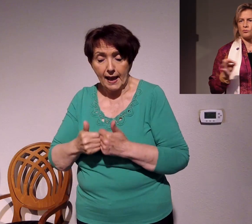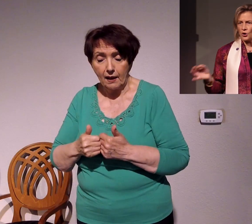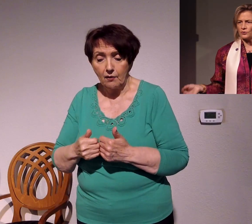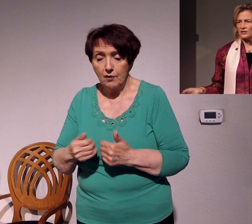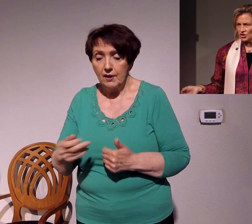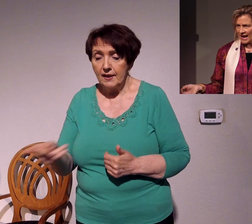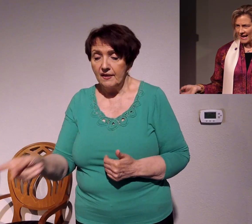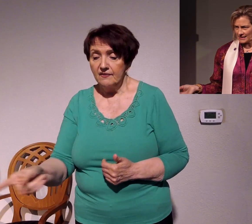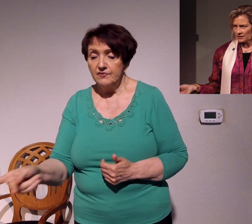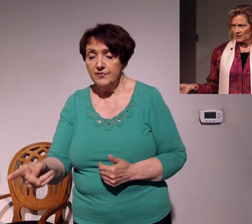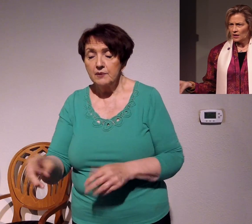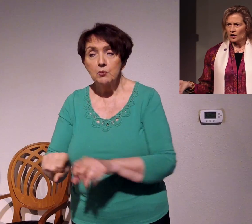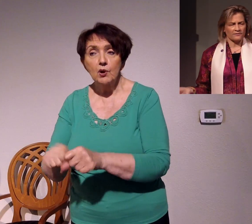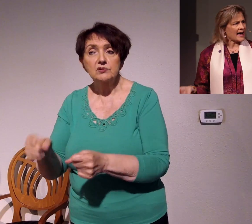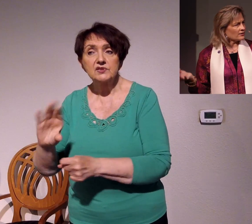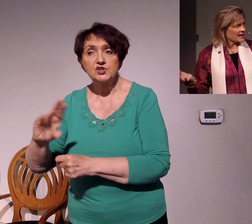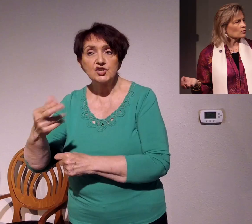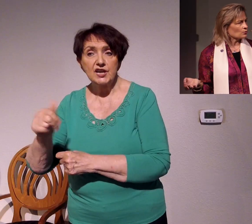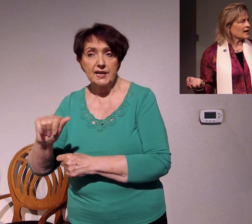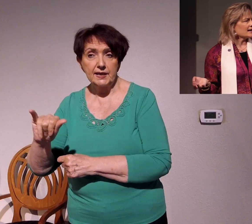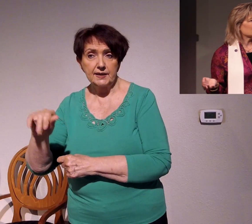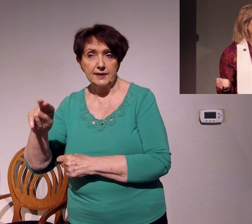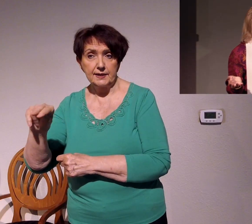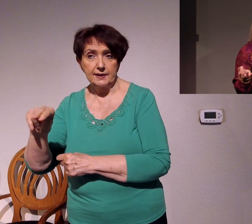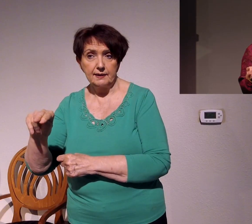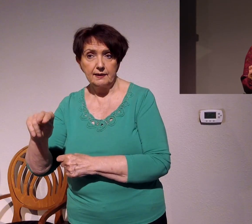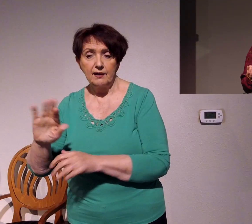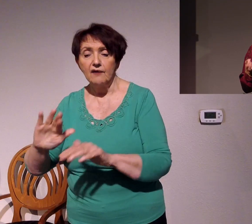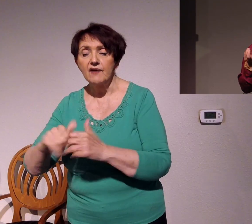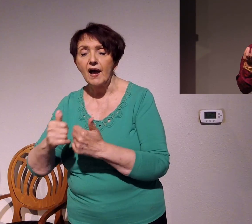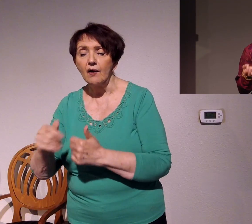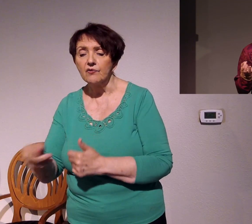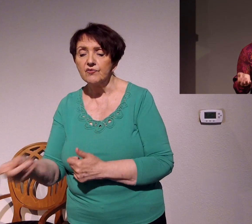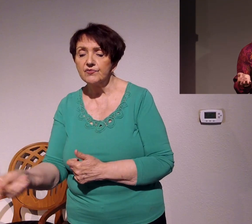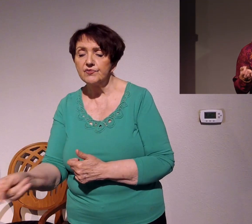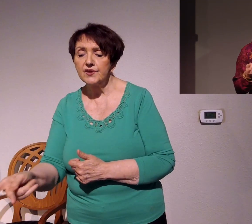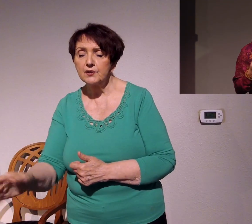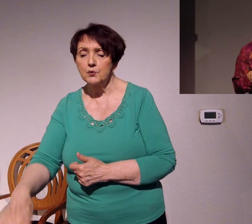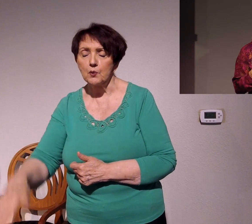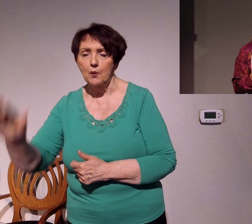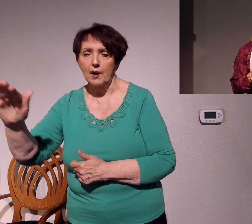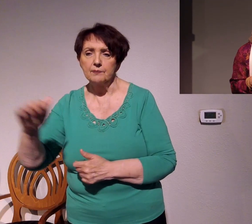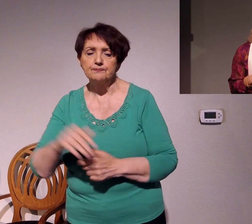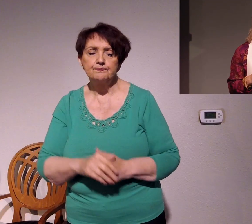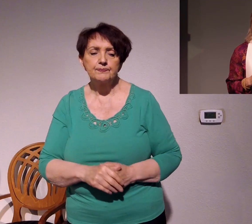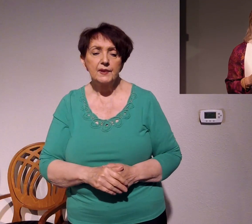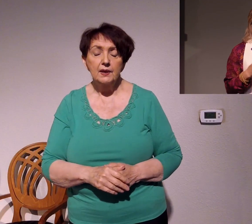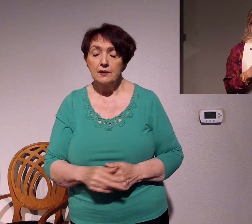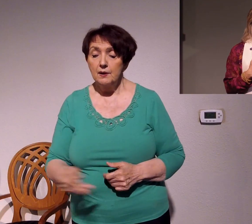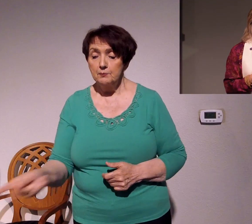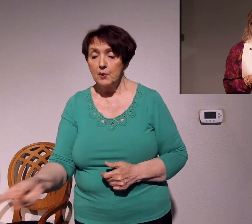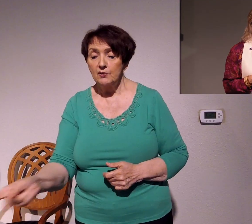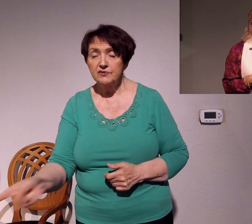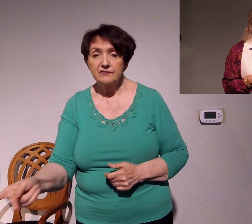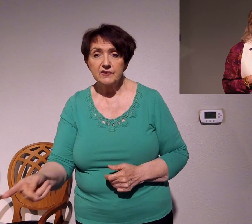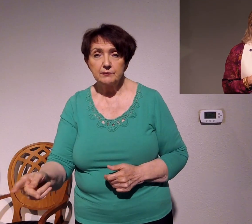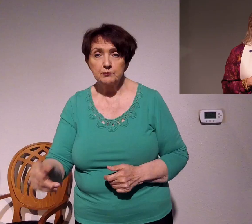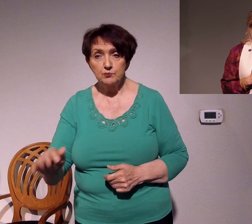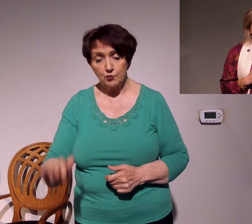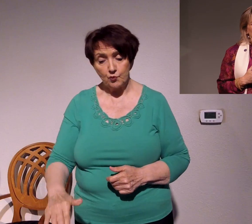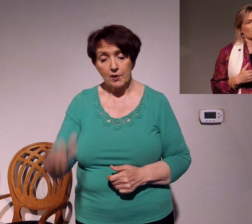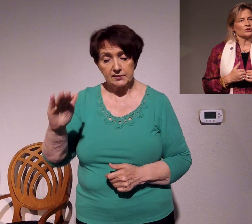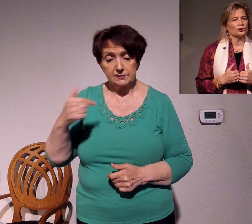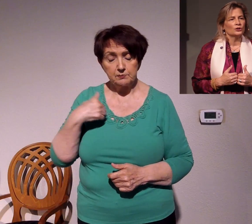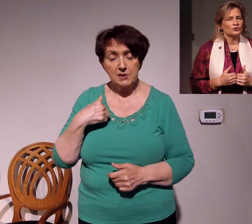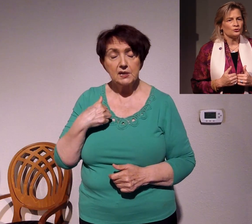somehow they broke the chain of how they were raised. And I can tell you that both my parents raised me